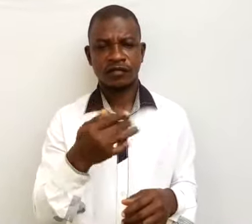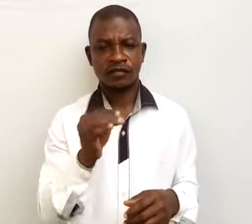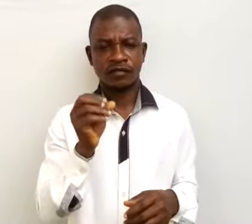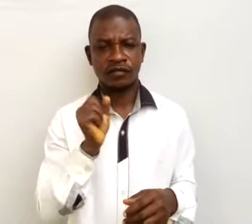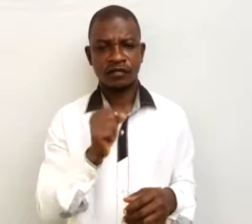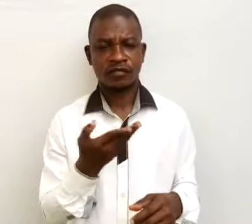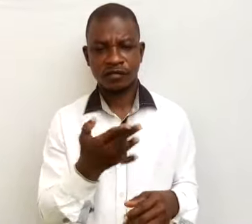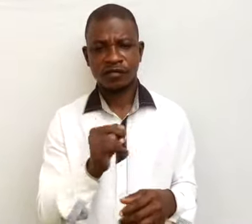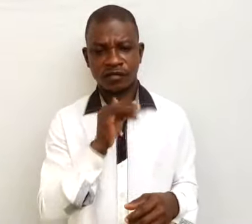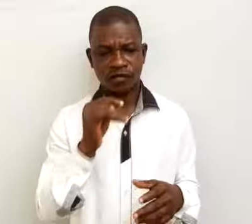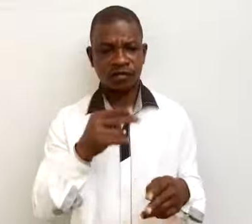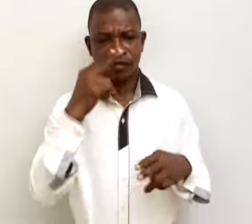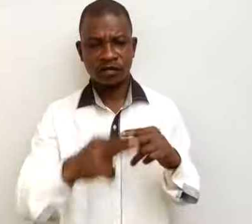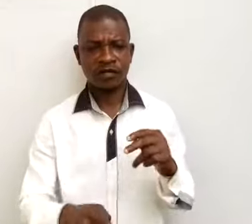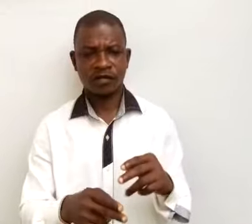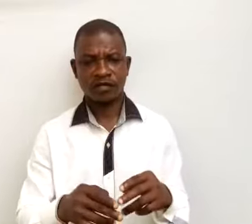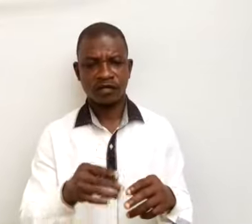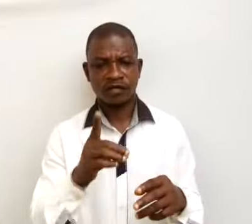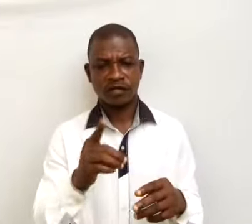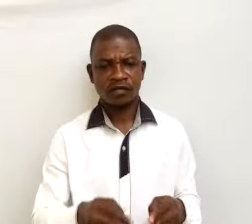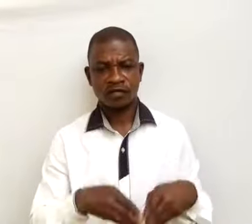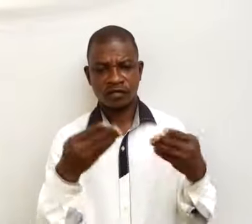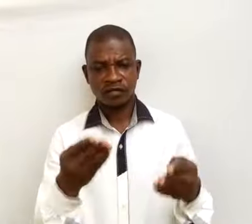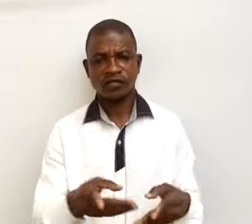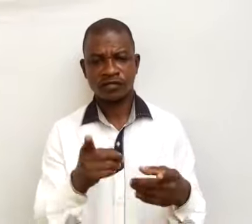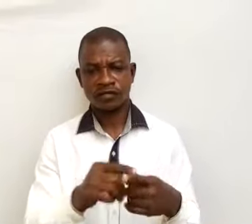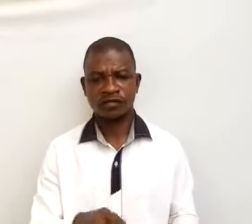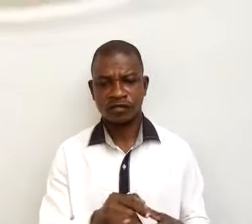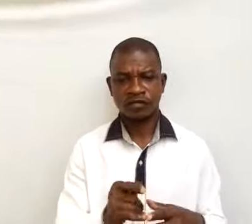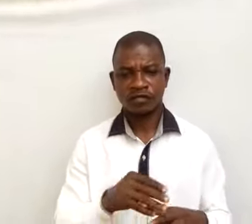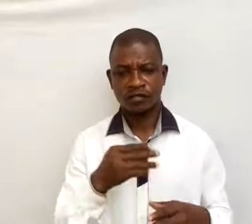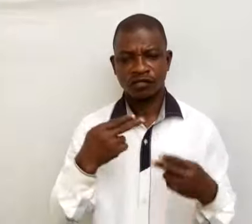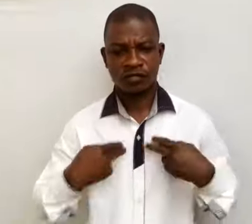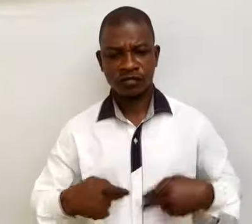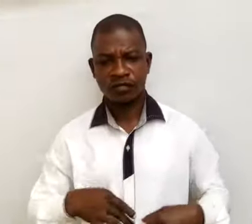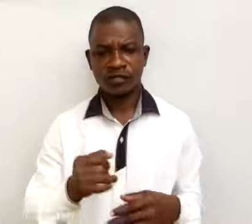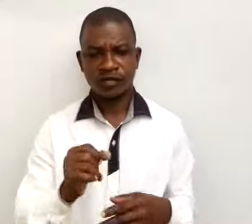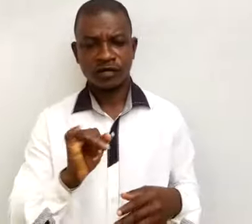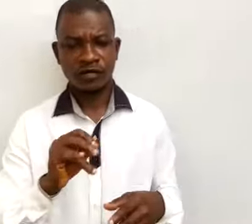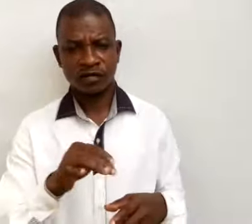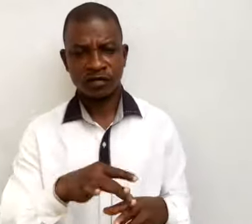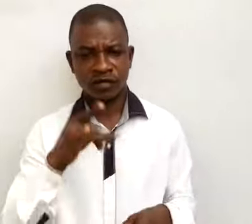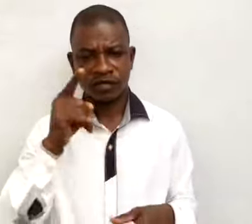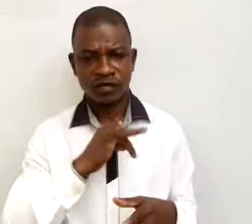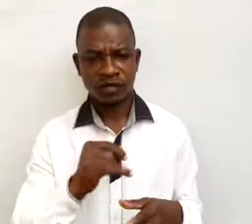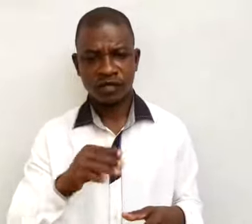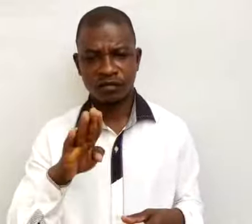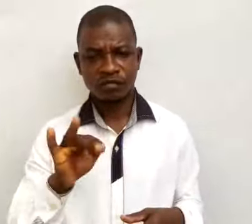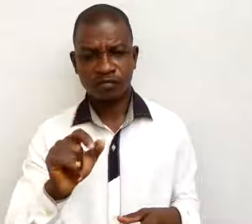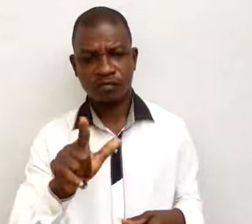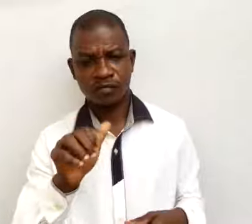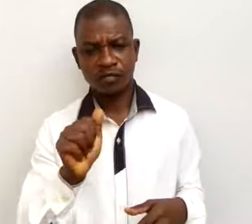Their eggs, deposited in the lining of the human intestine and bladder, pass